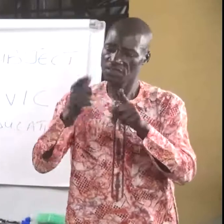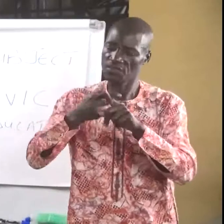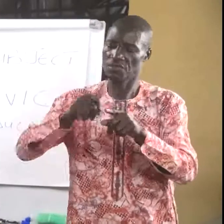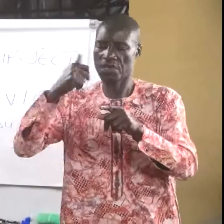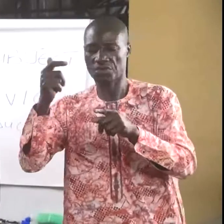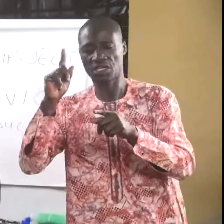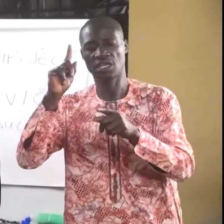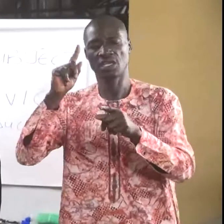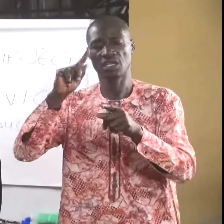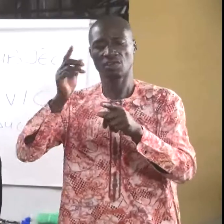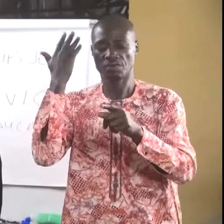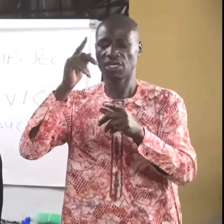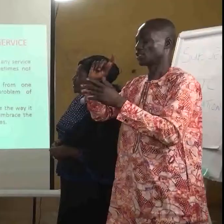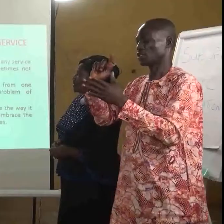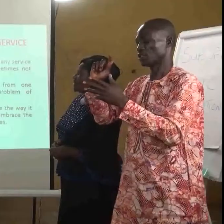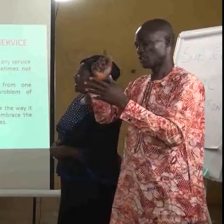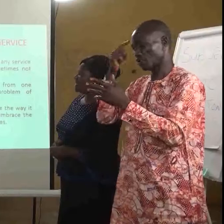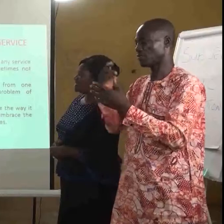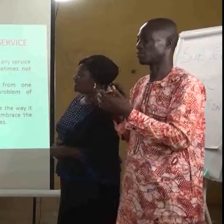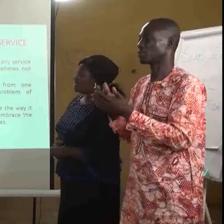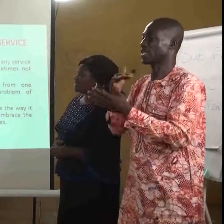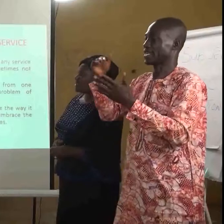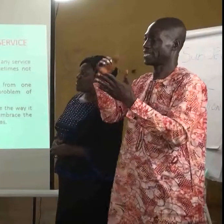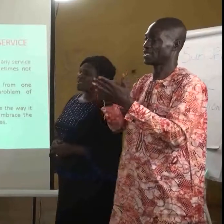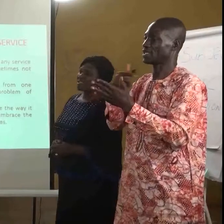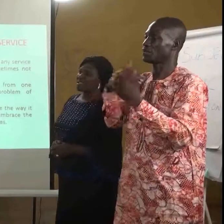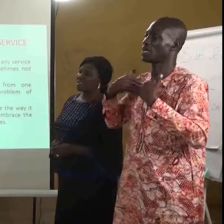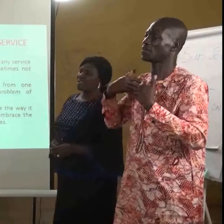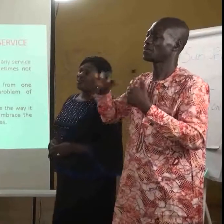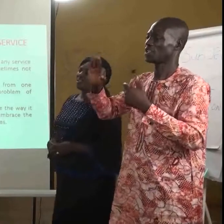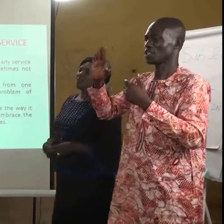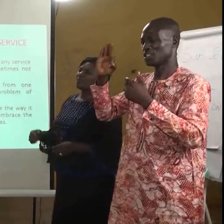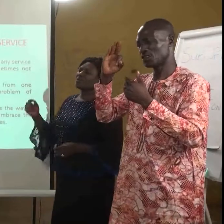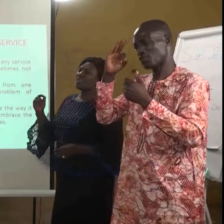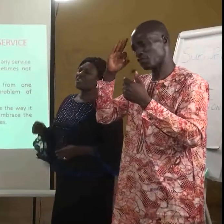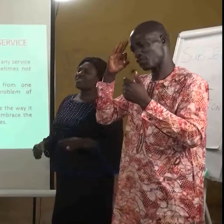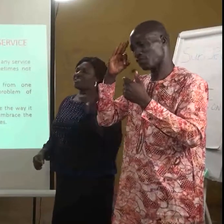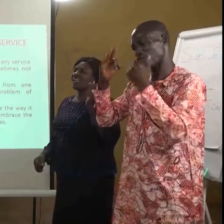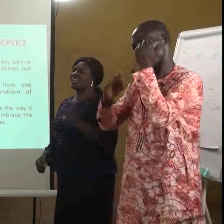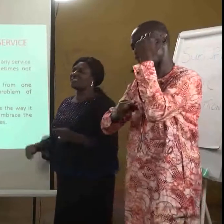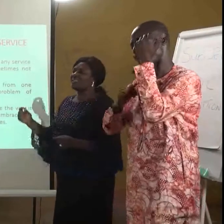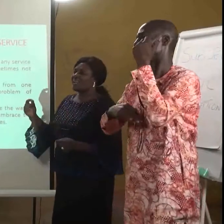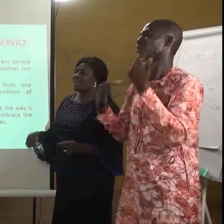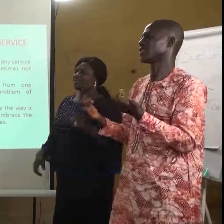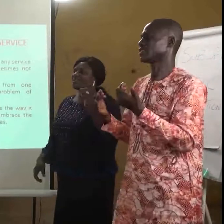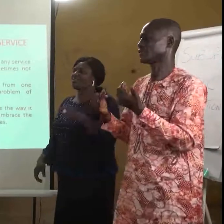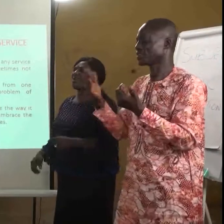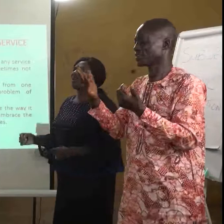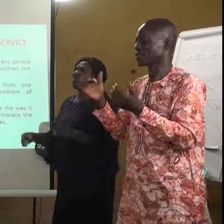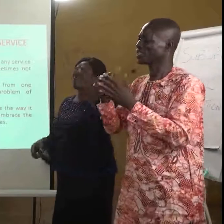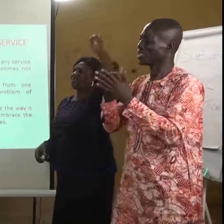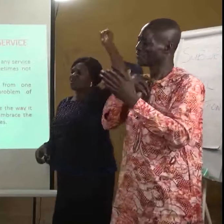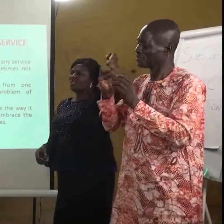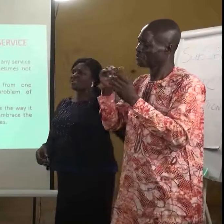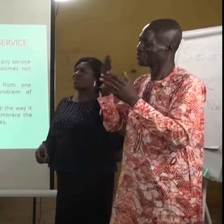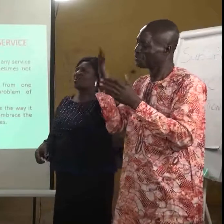government. And I also mentioned colonial influence, which I said we keep on doing things day in, day out, just the way